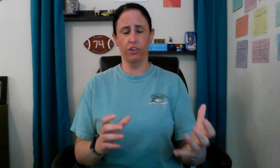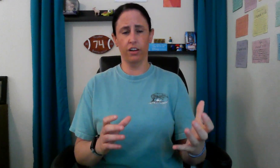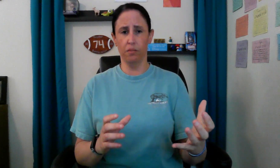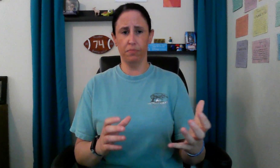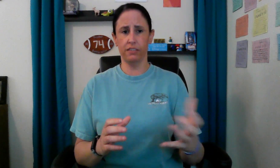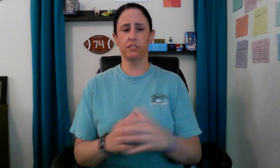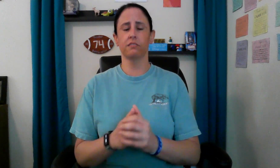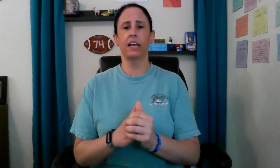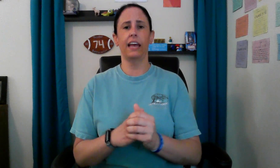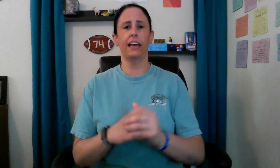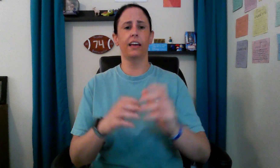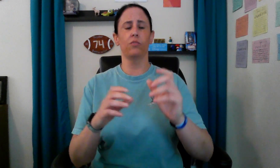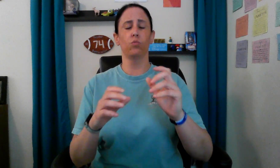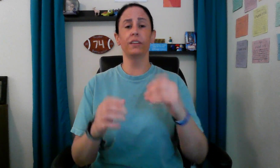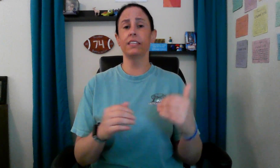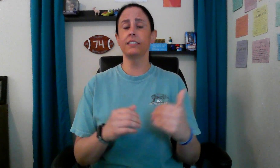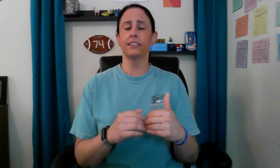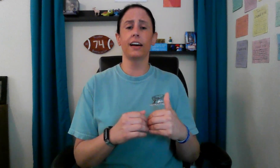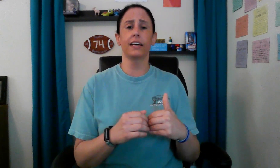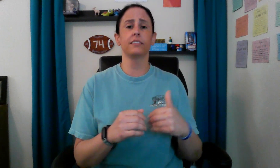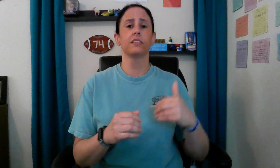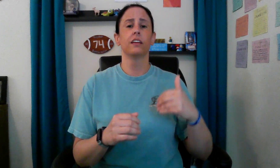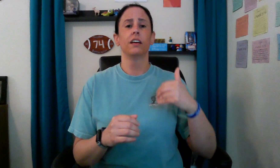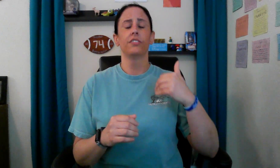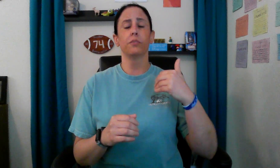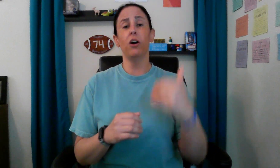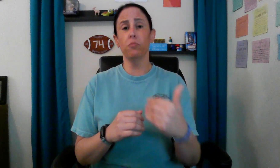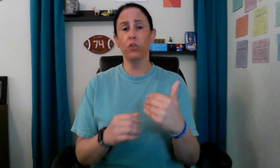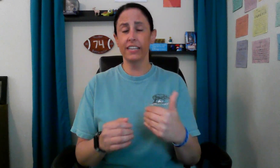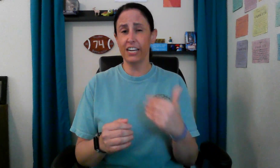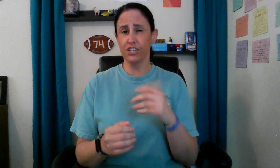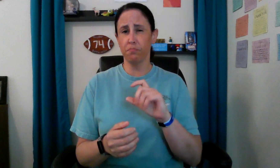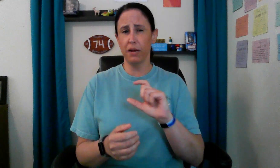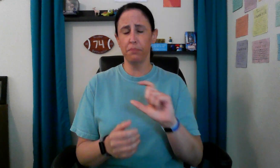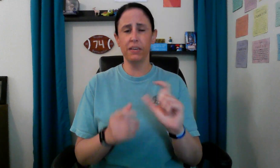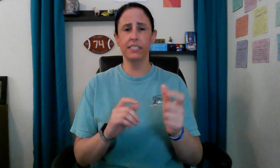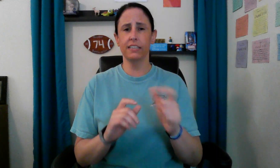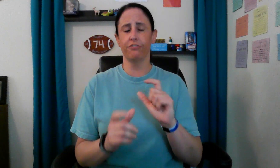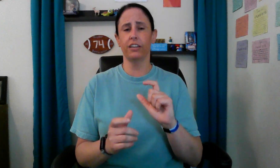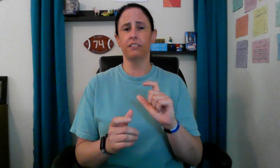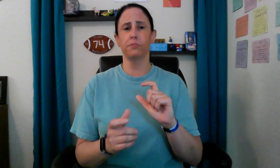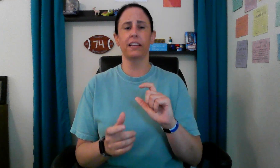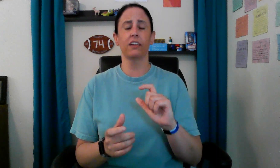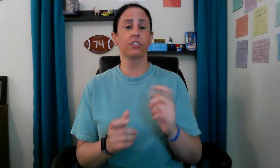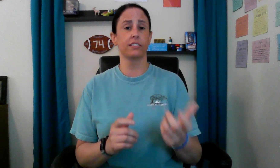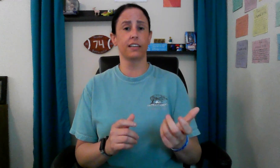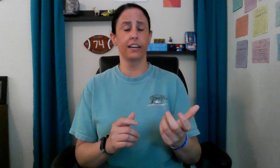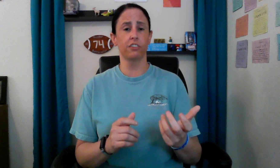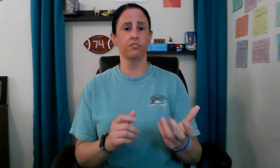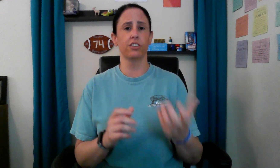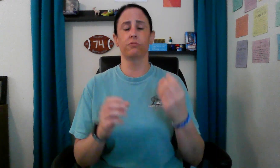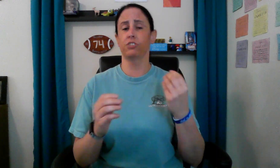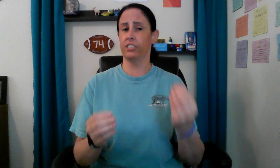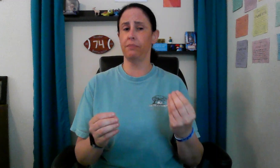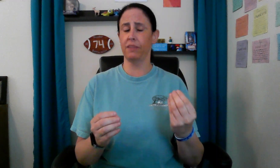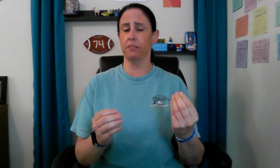a compass. And with these signs, the palm orientation might be different depending on the signer, so just keep that in